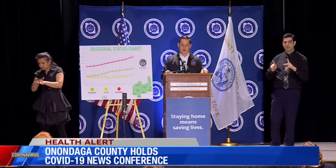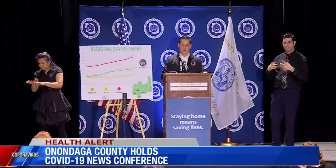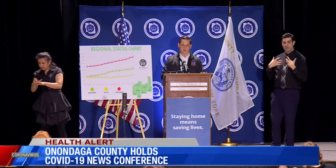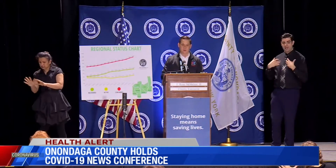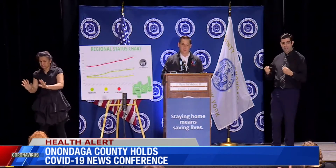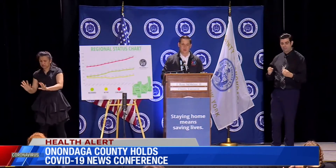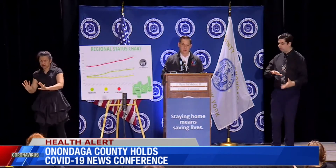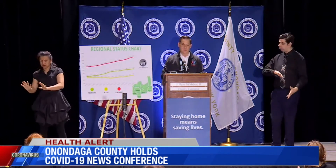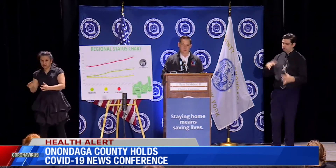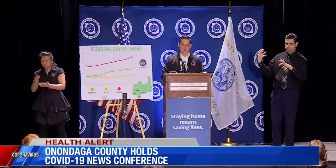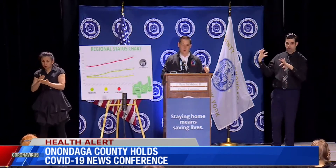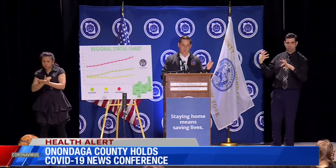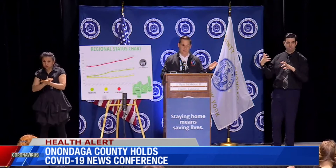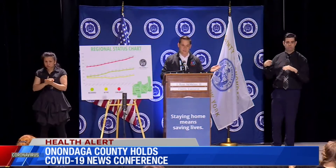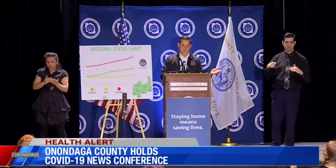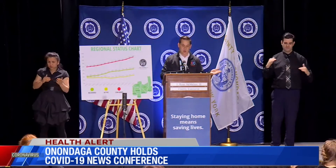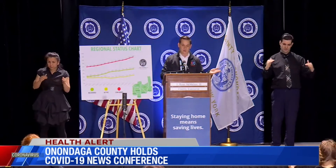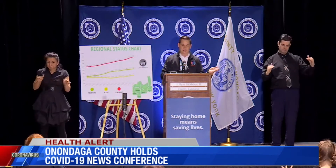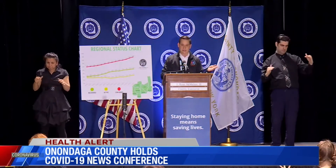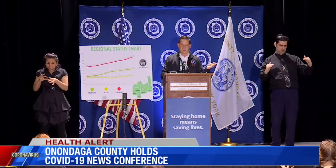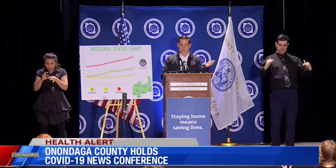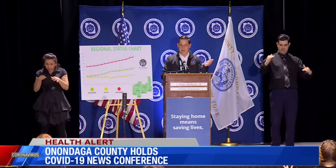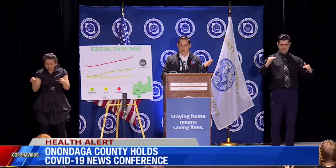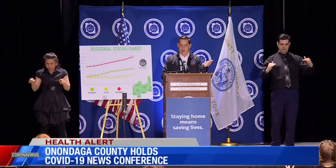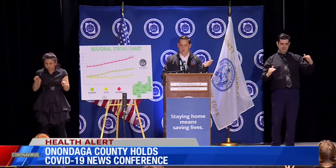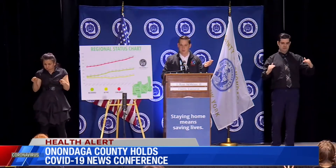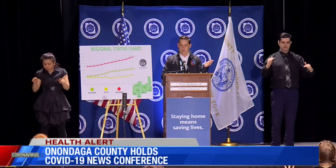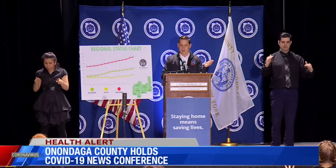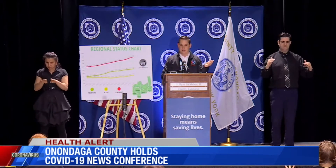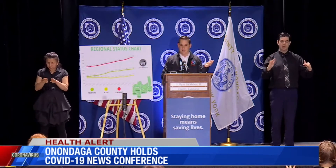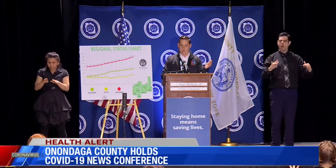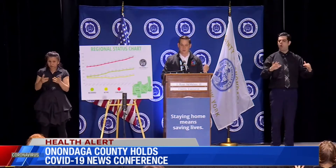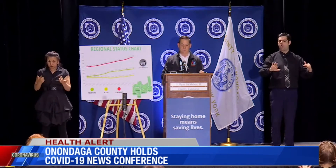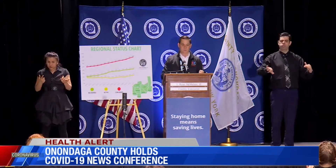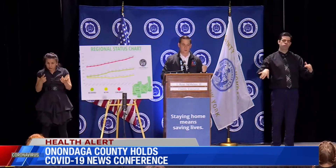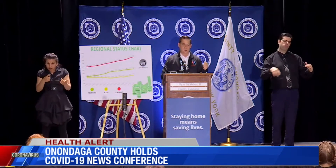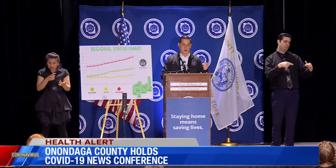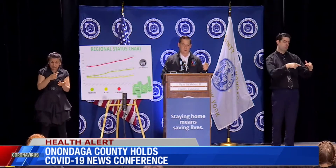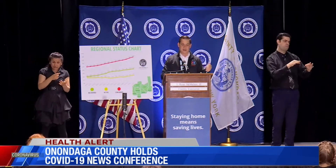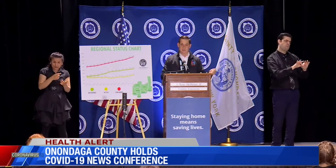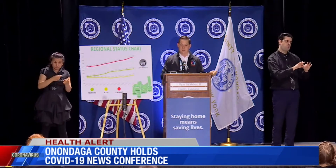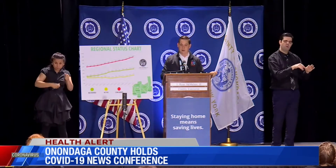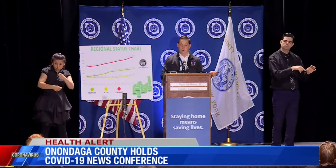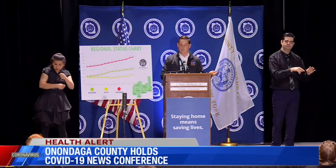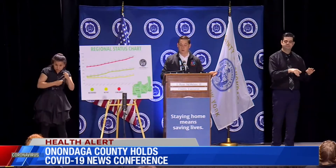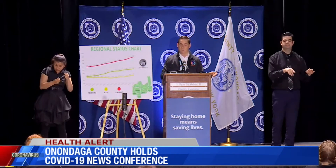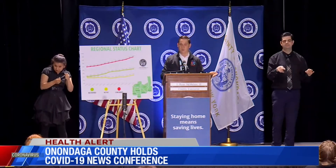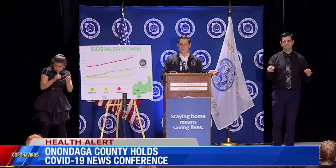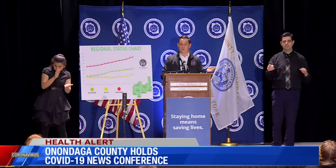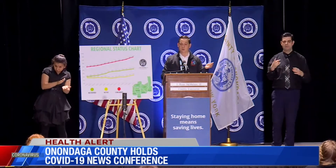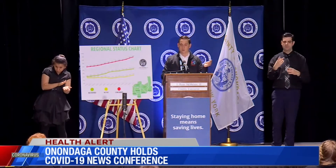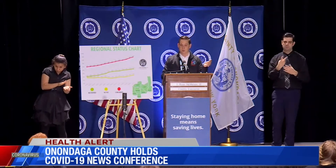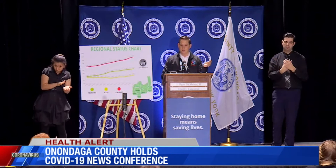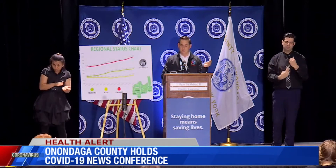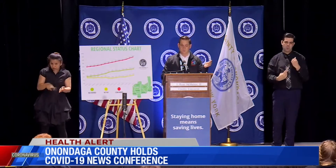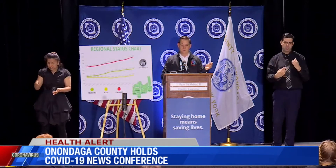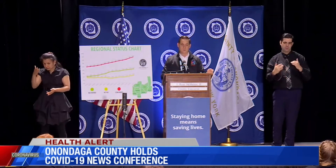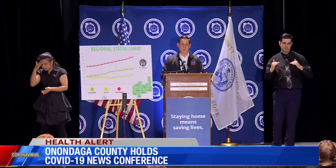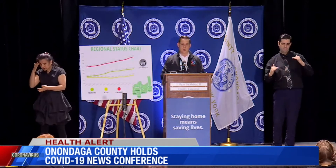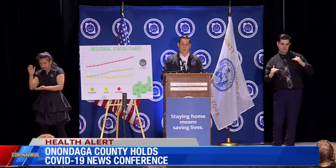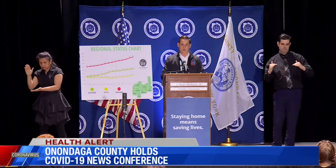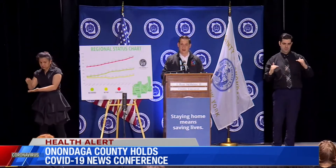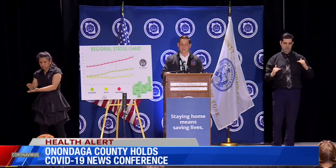find the balance so that we can start to limit the economic pain and damage, the damage on what some people view as their